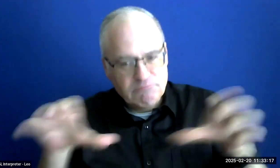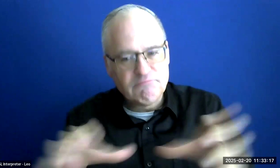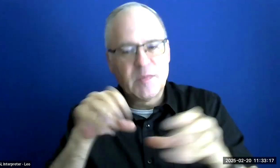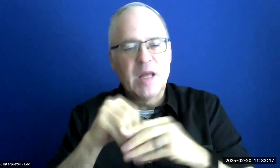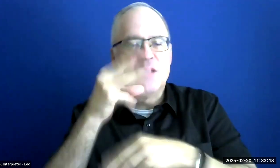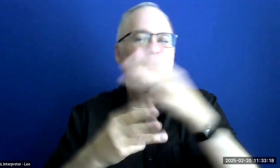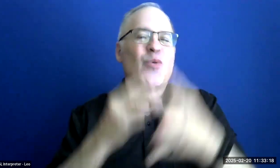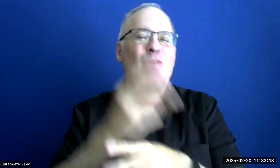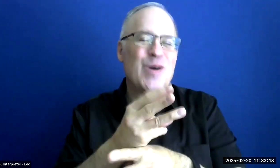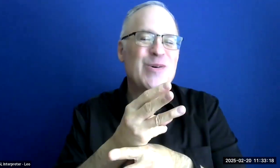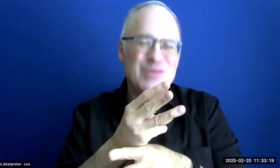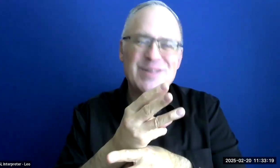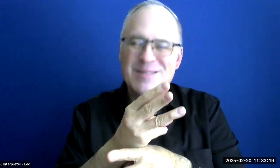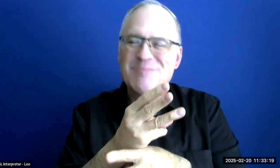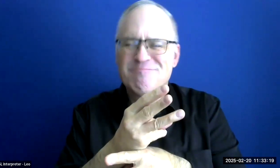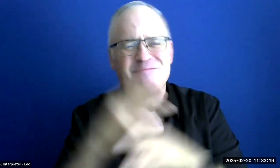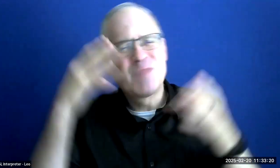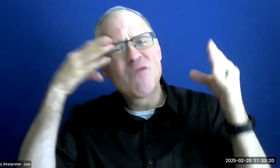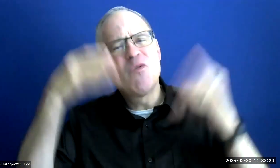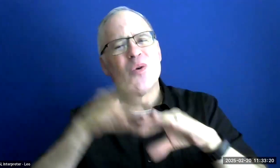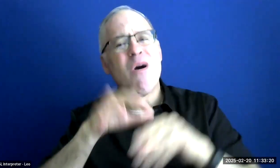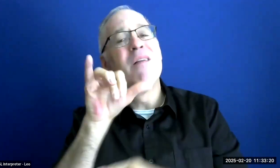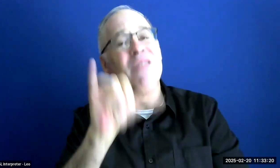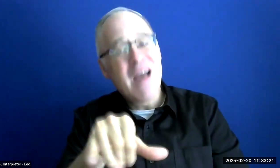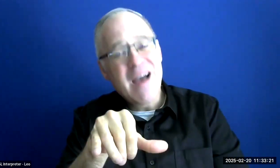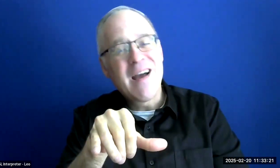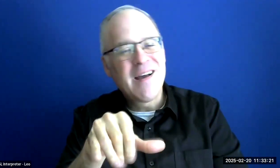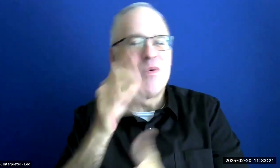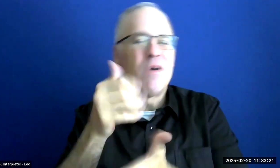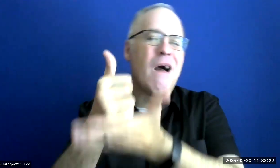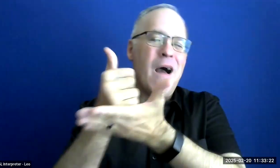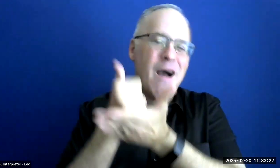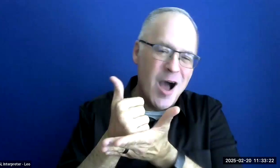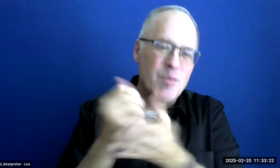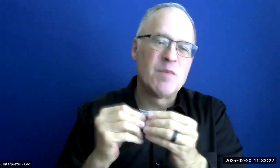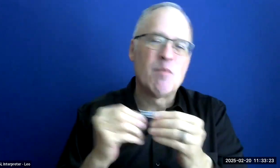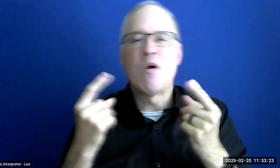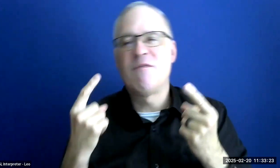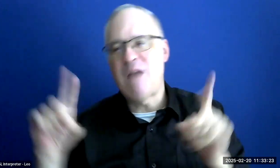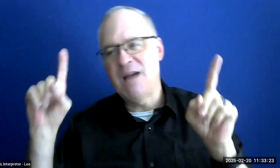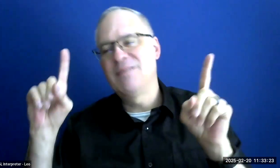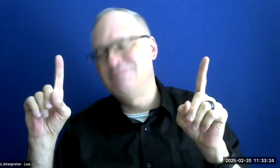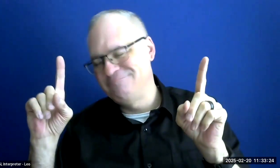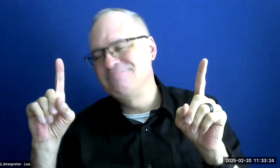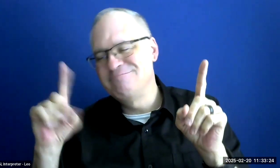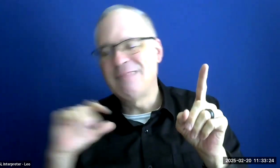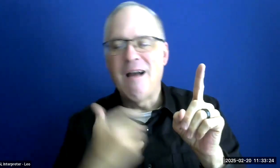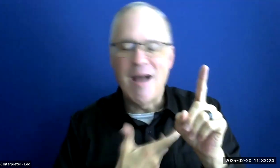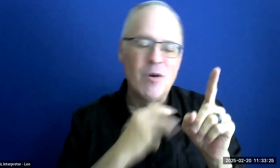on that, I think, will help us to be more effective in doing our mission and